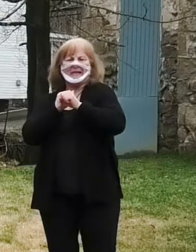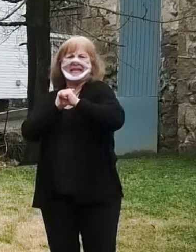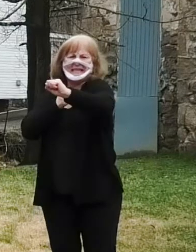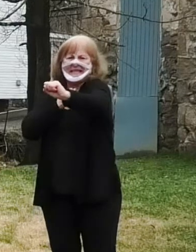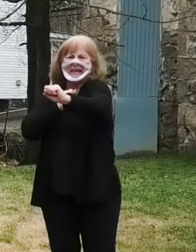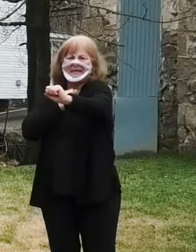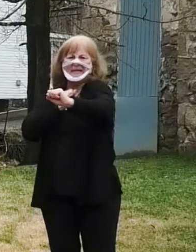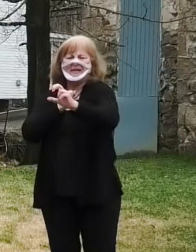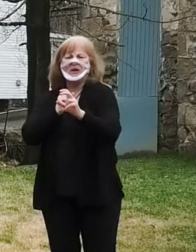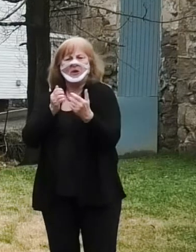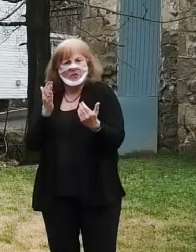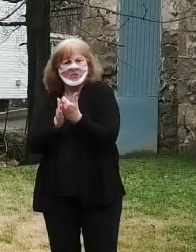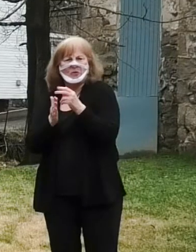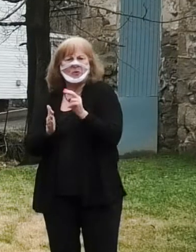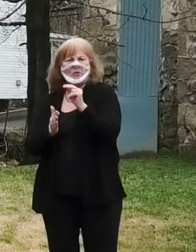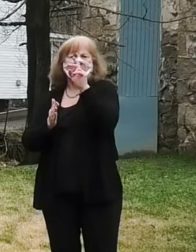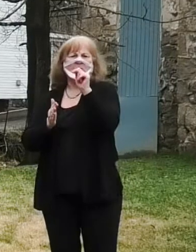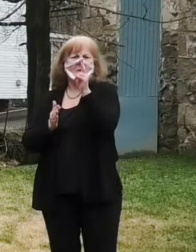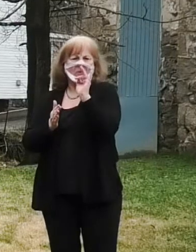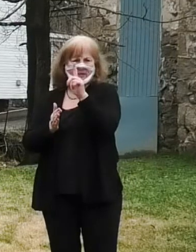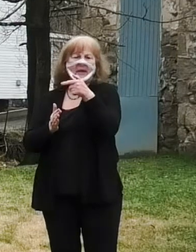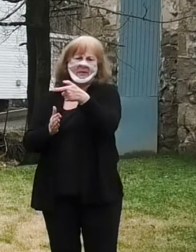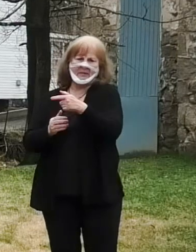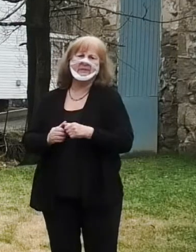extended new North Tunnel.